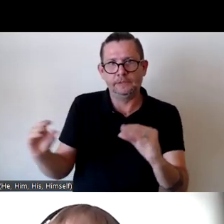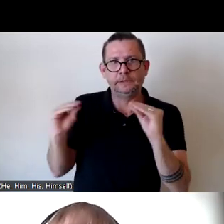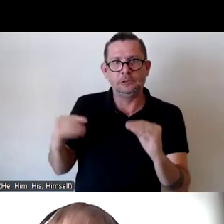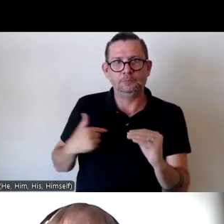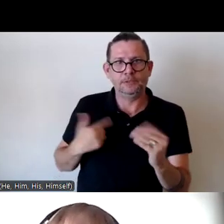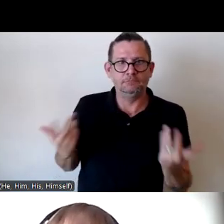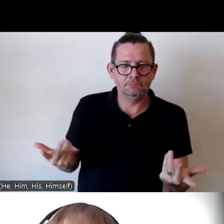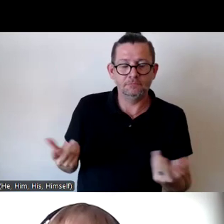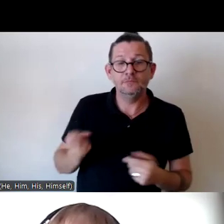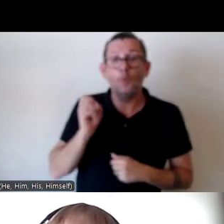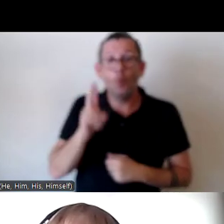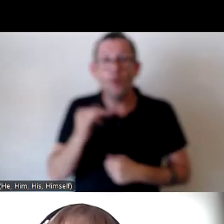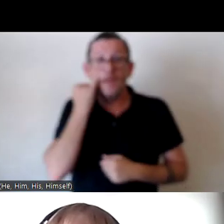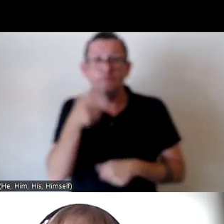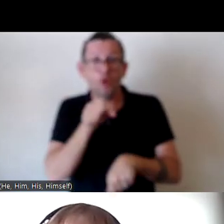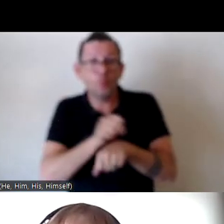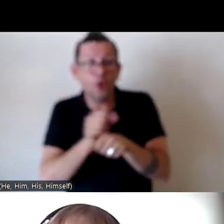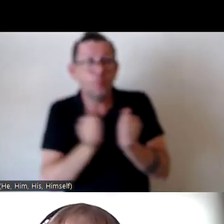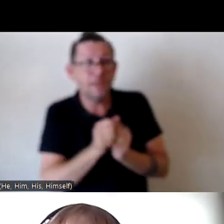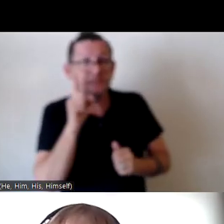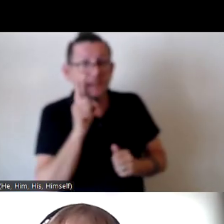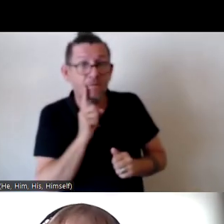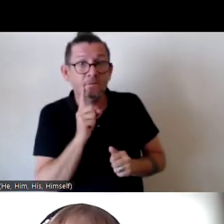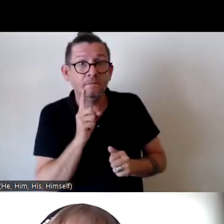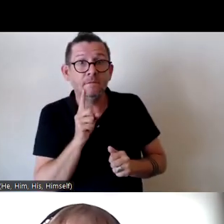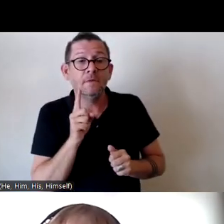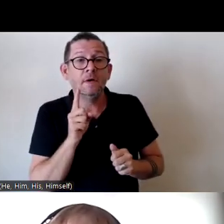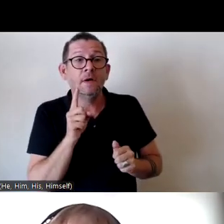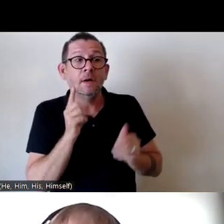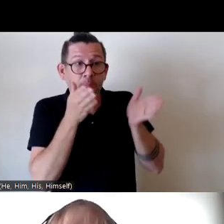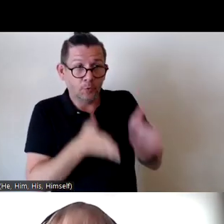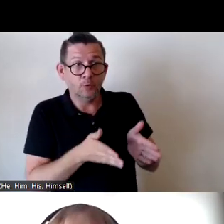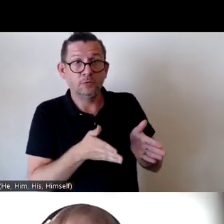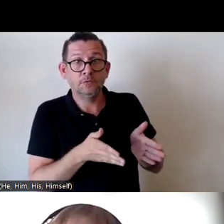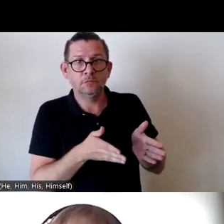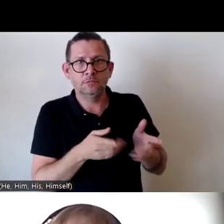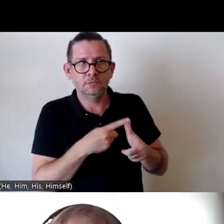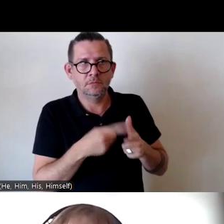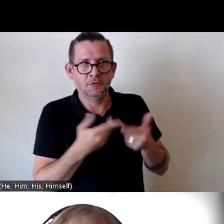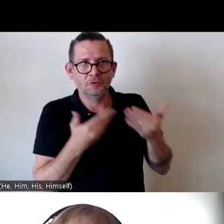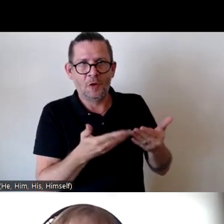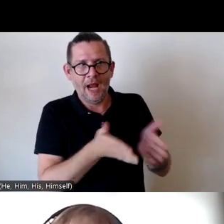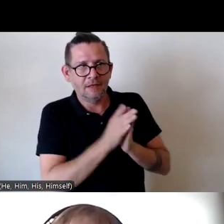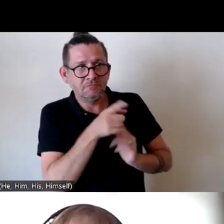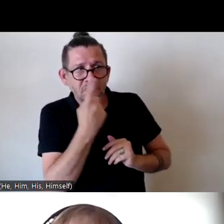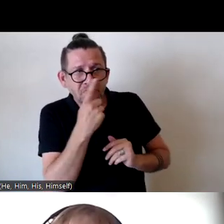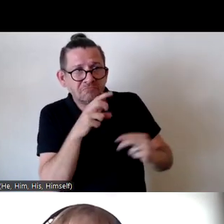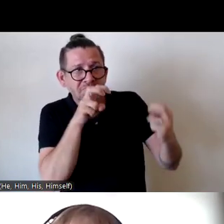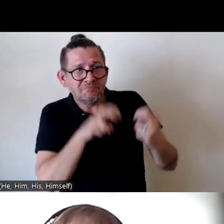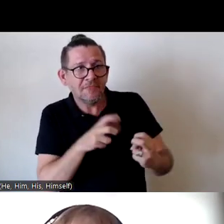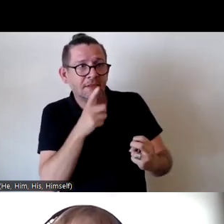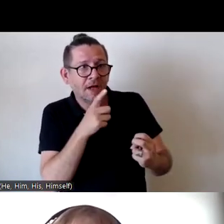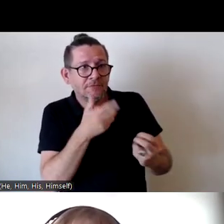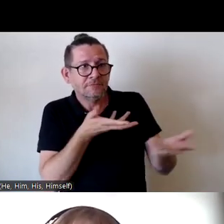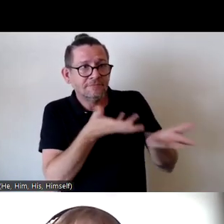deaf or who signs, you could also ask them if they would teach you some. If you commonly work with a deaf